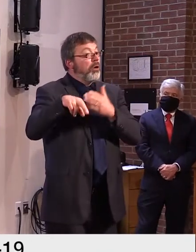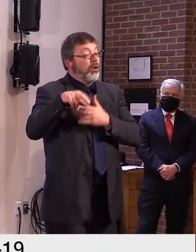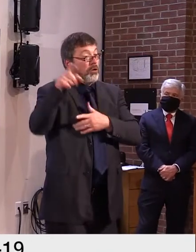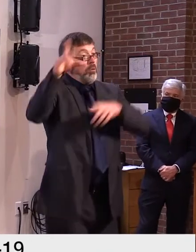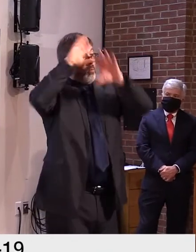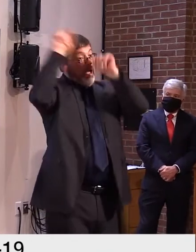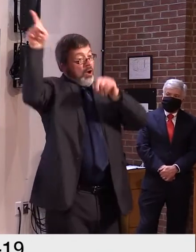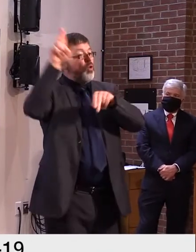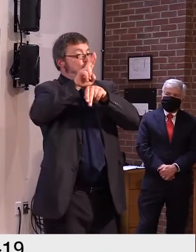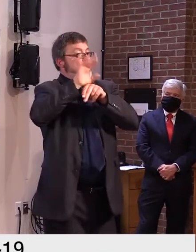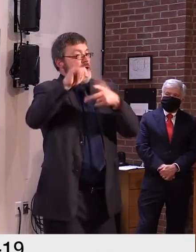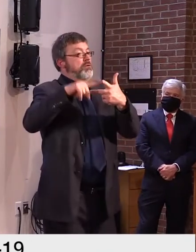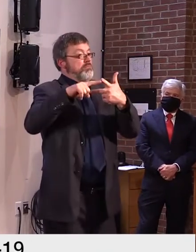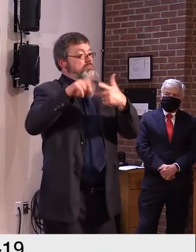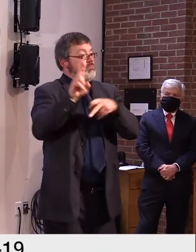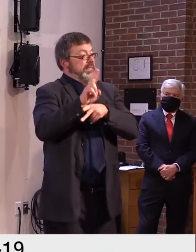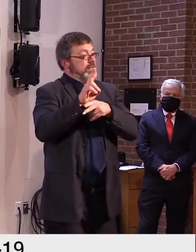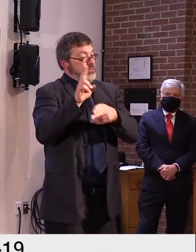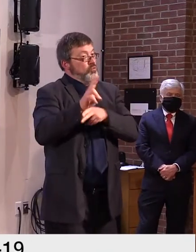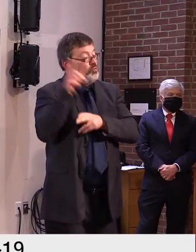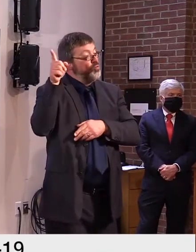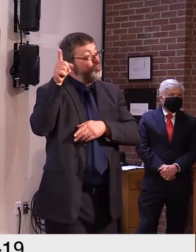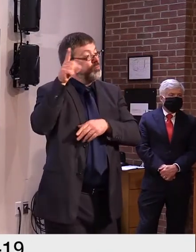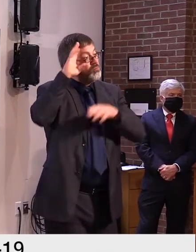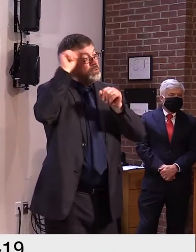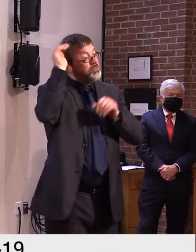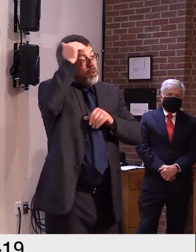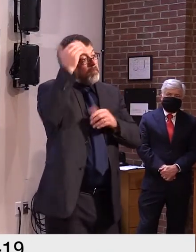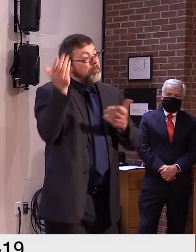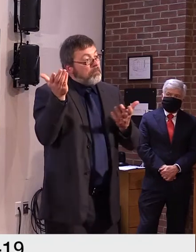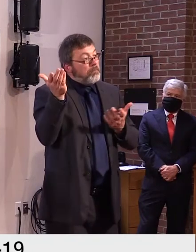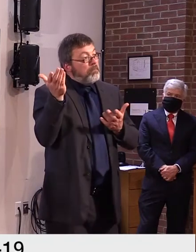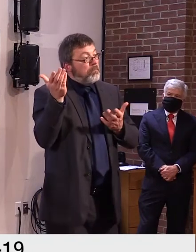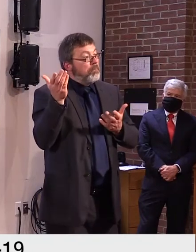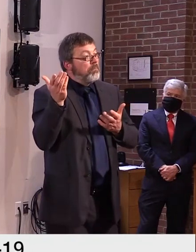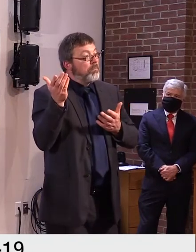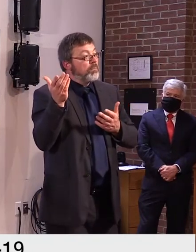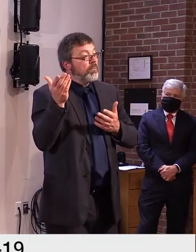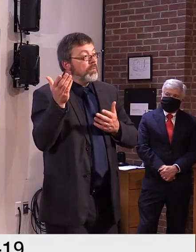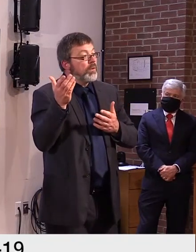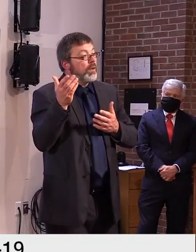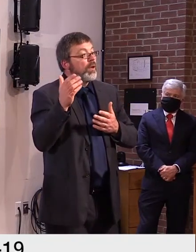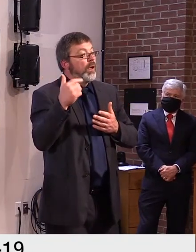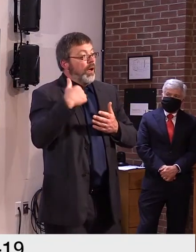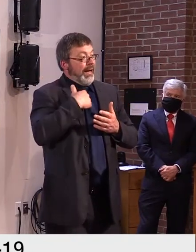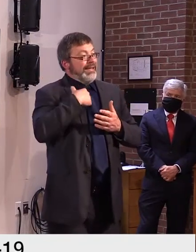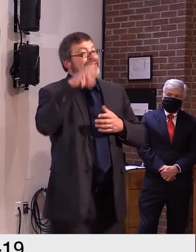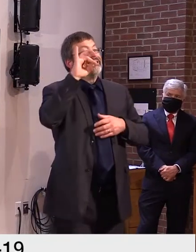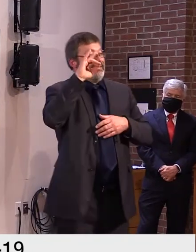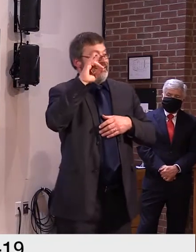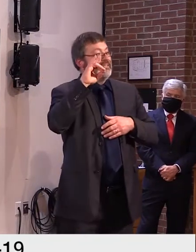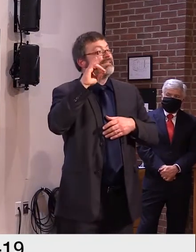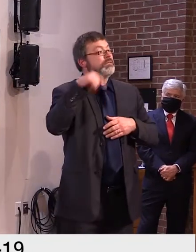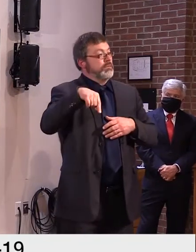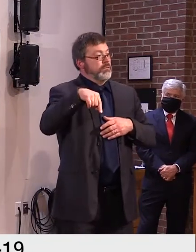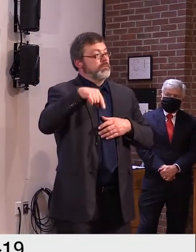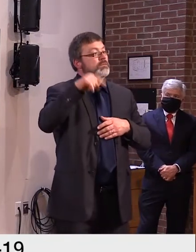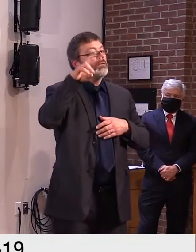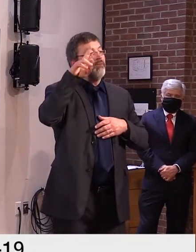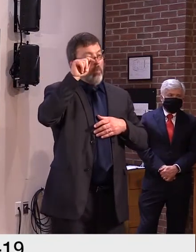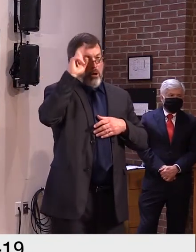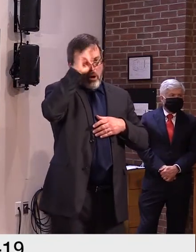providing it, but the hospitals can order it directly from the company. So that's becoming more of a standard of care in